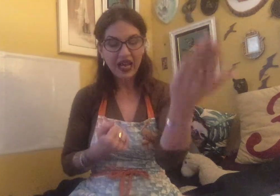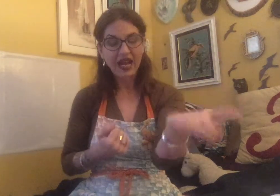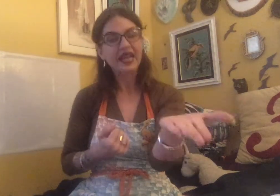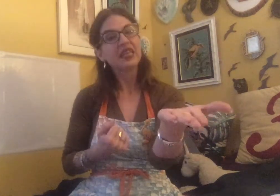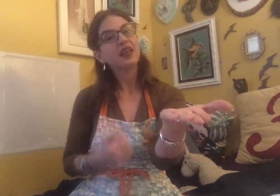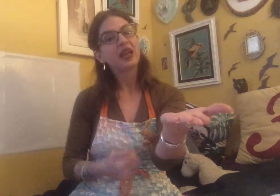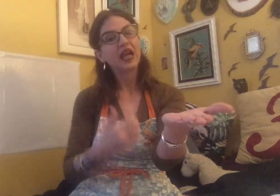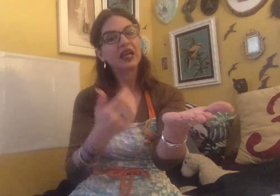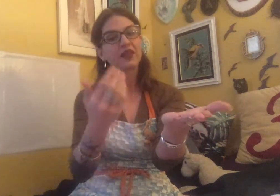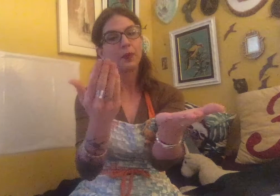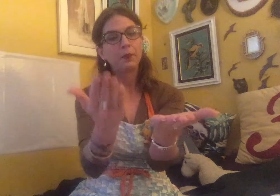Ike, add the